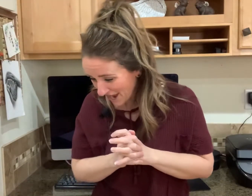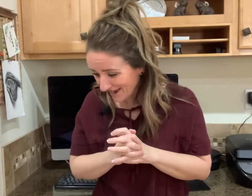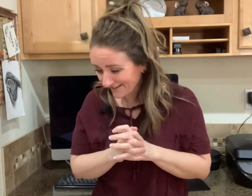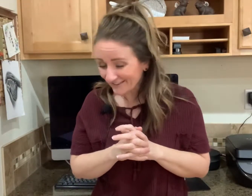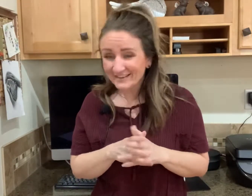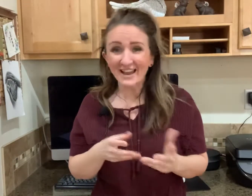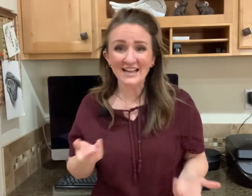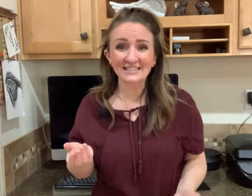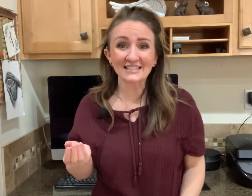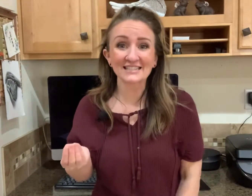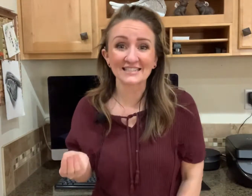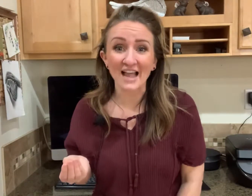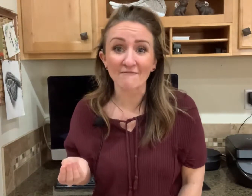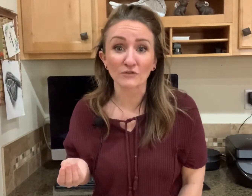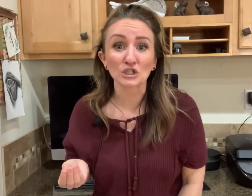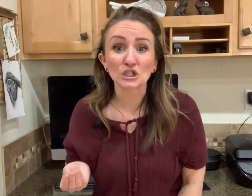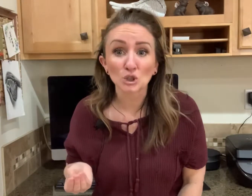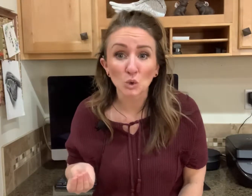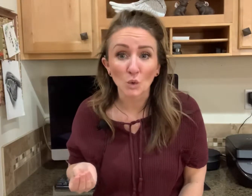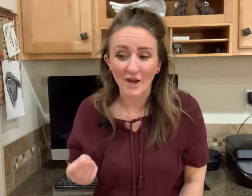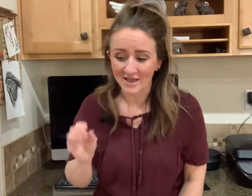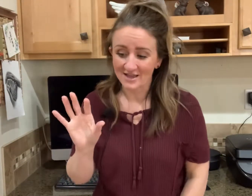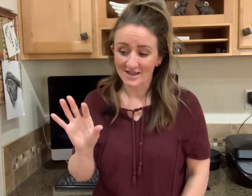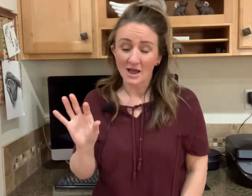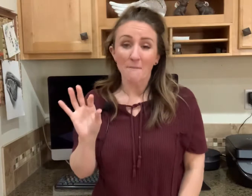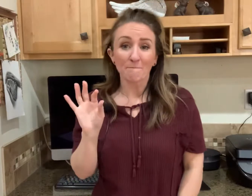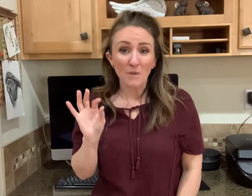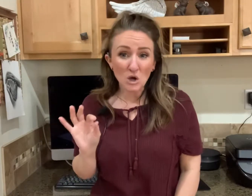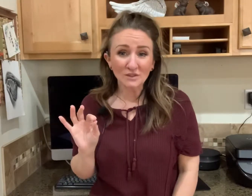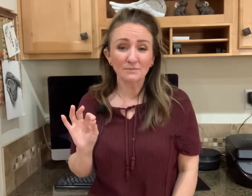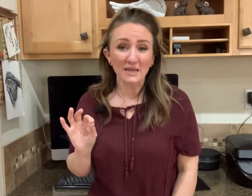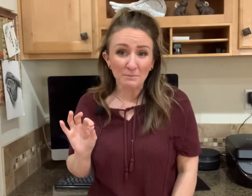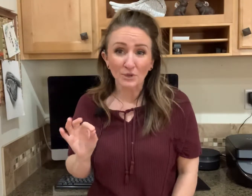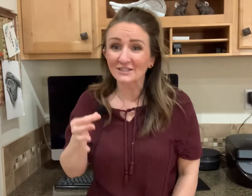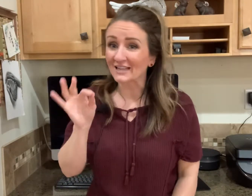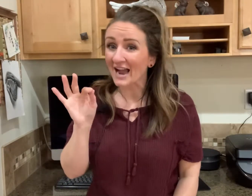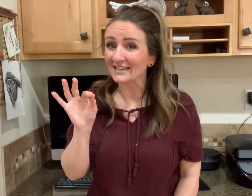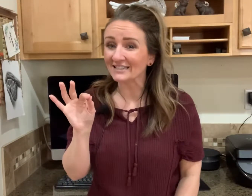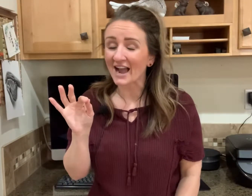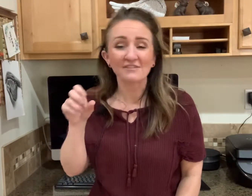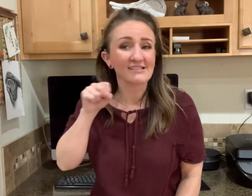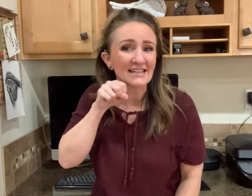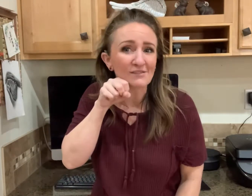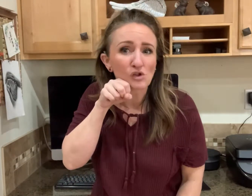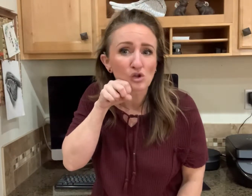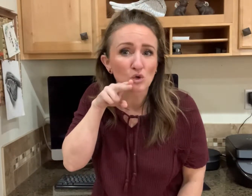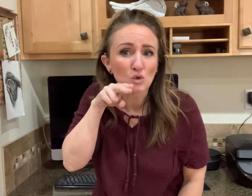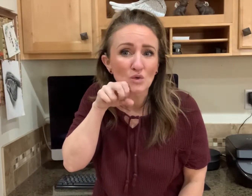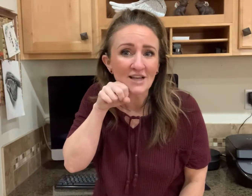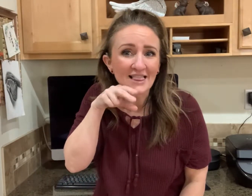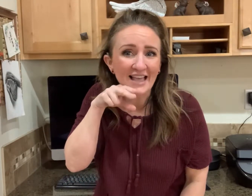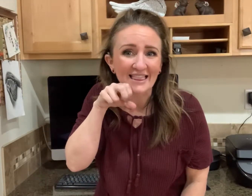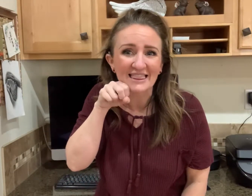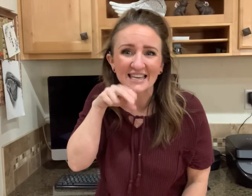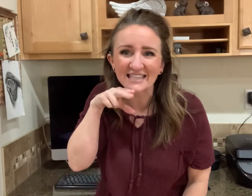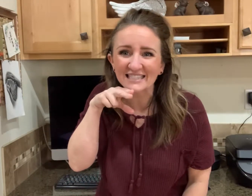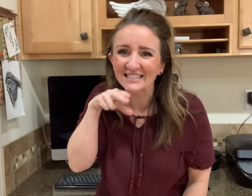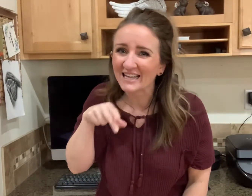Okay, next is the sign for soon. Most people signed, I've seen soon like this.